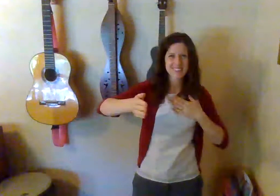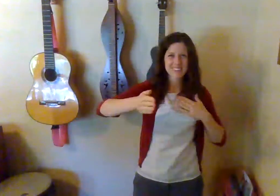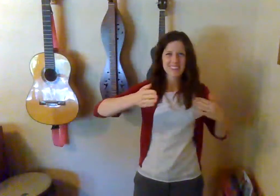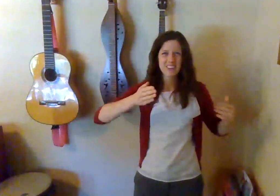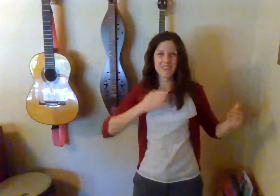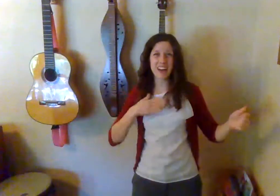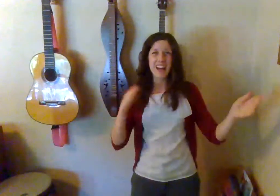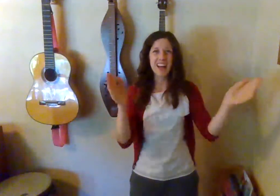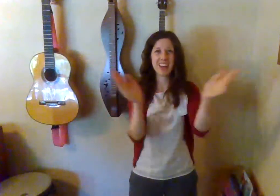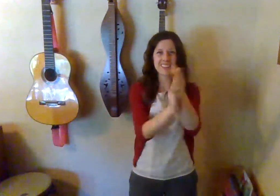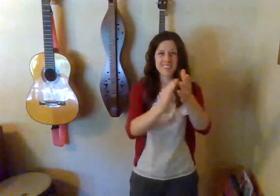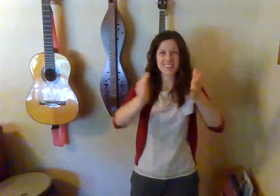Five.